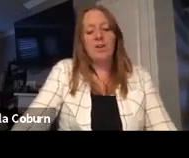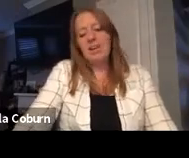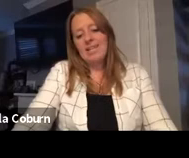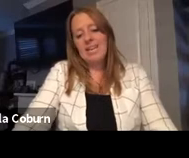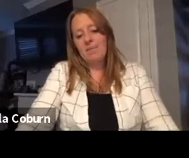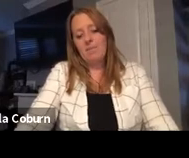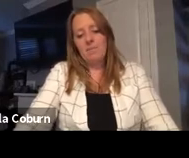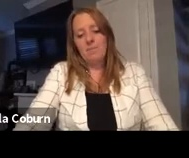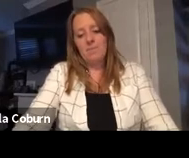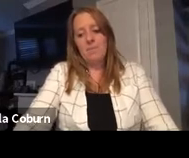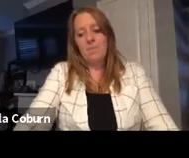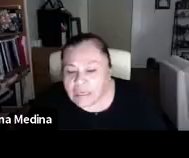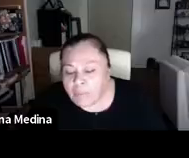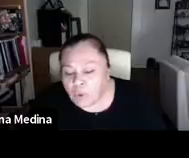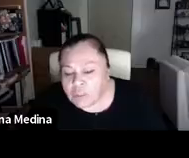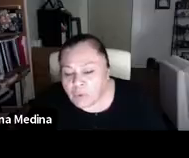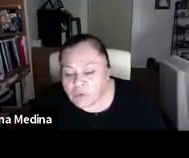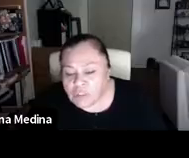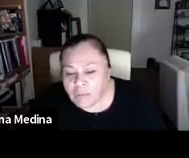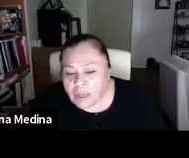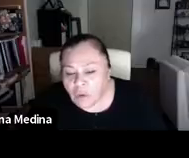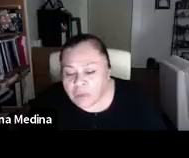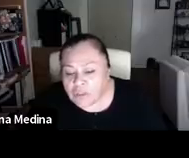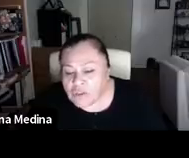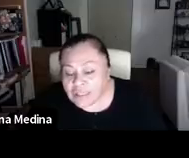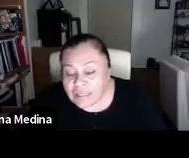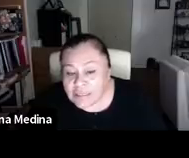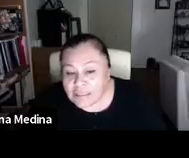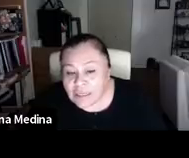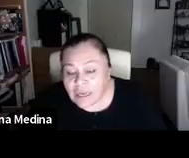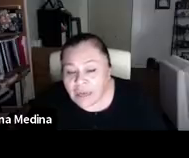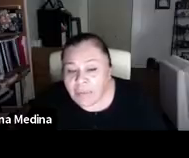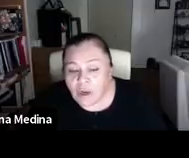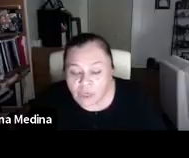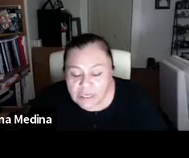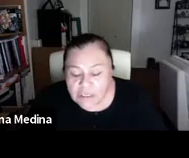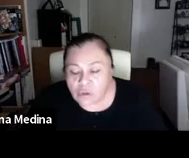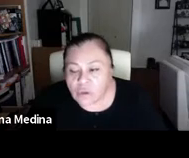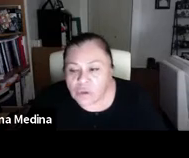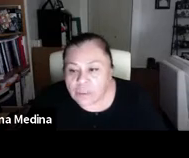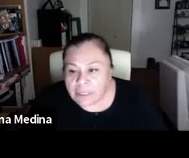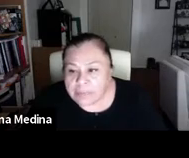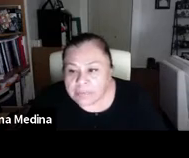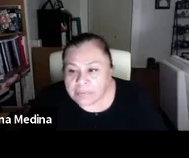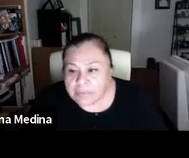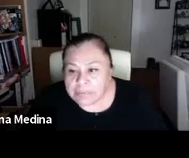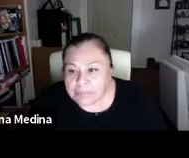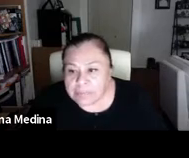to communicate to him. Y por último, él usaba objetos táctiles para comunicarse con nosotros